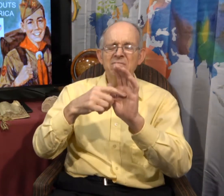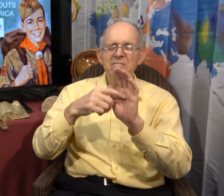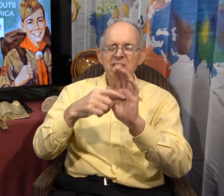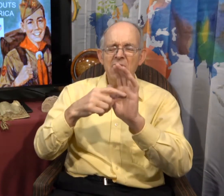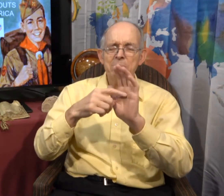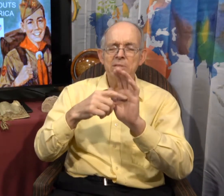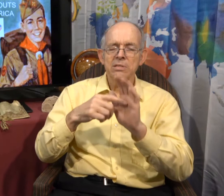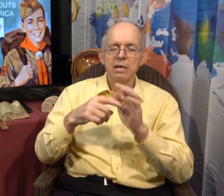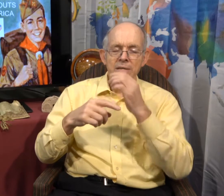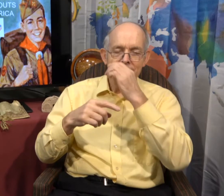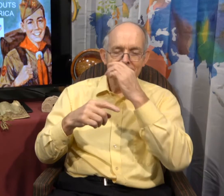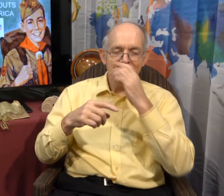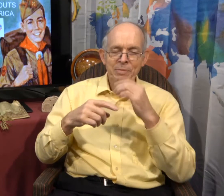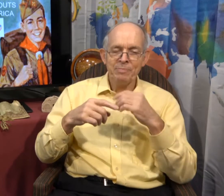It's simple.